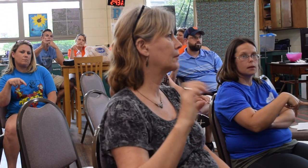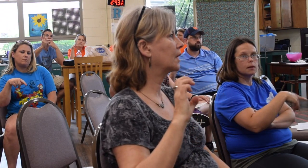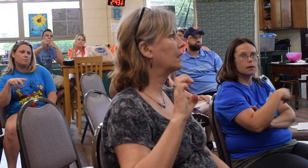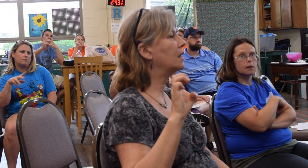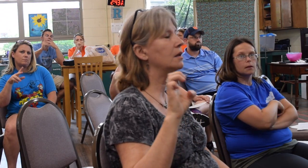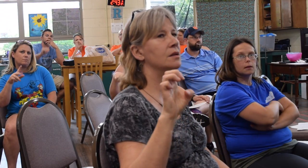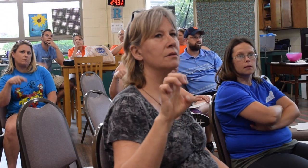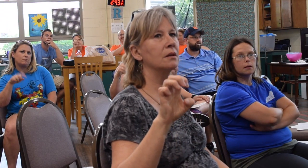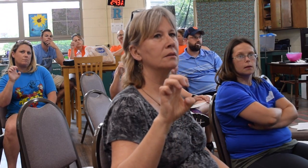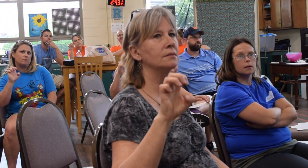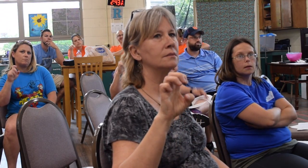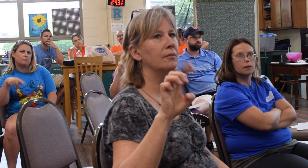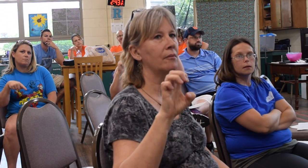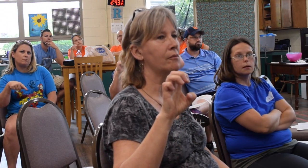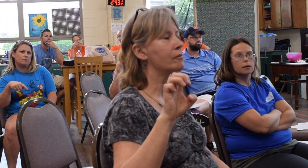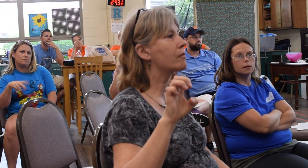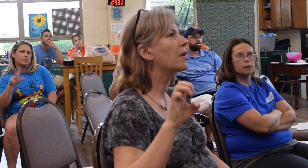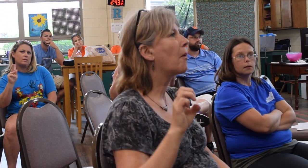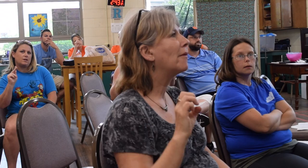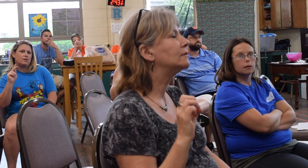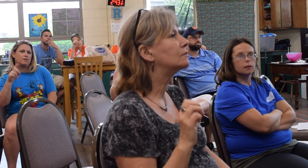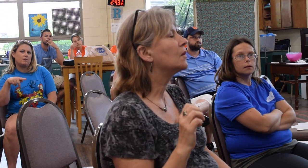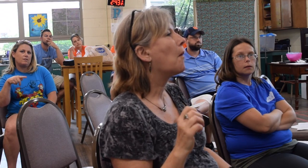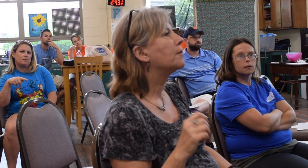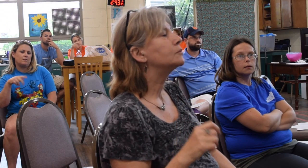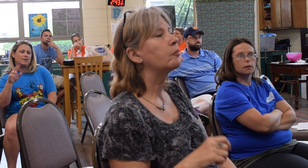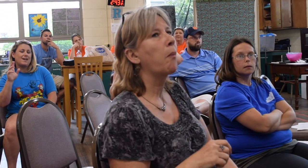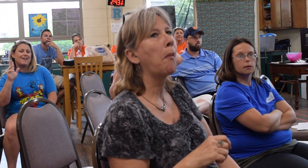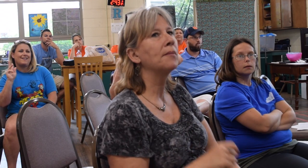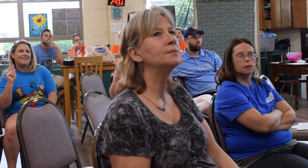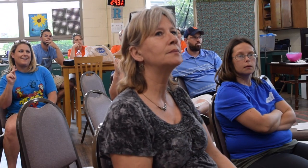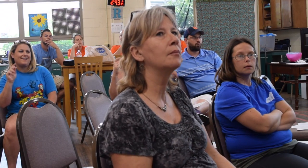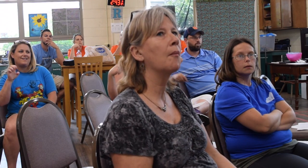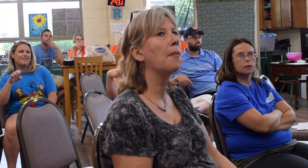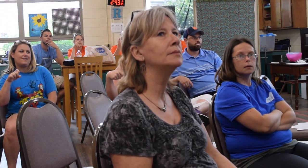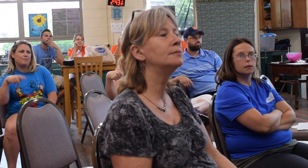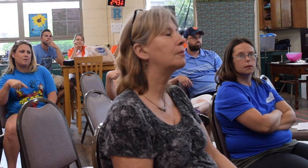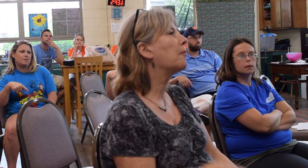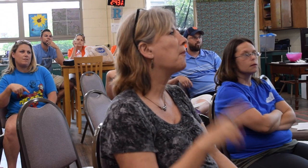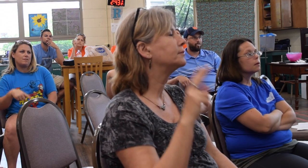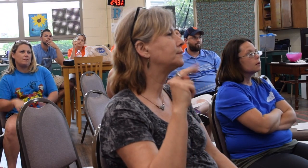I use the regular one, and I slid it. Okay, net.